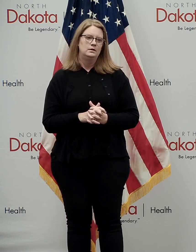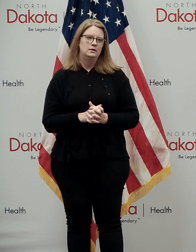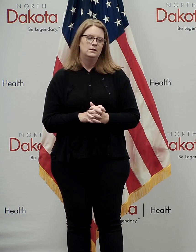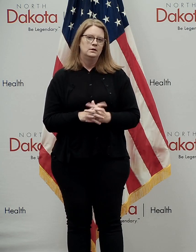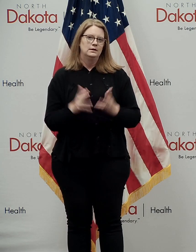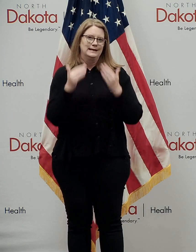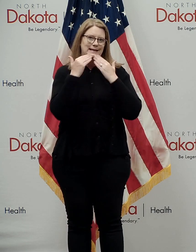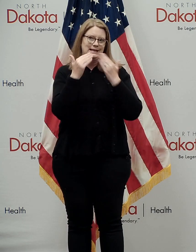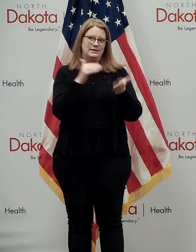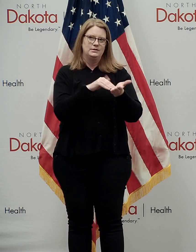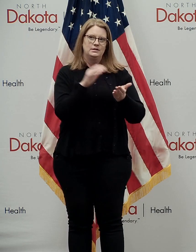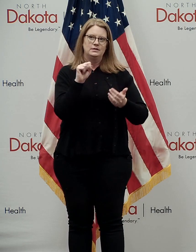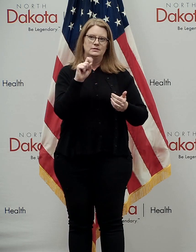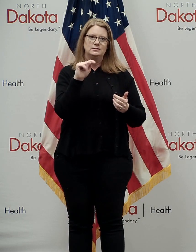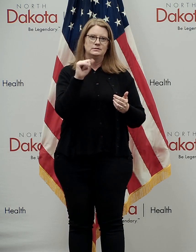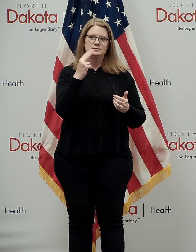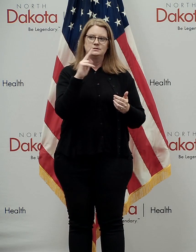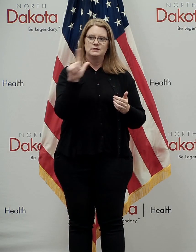Thank you, Dr. Stahl.